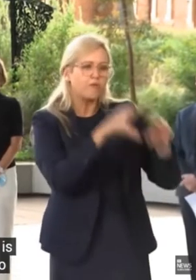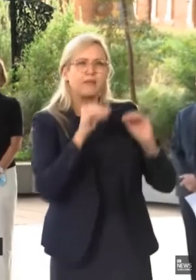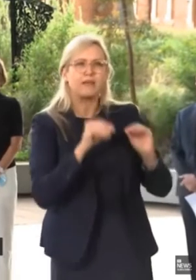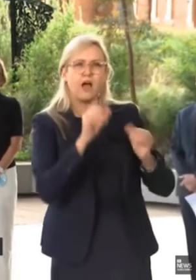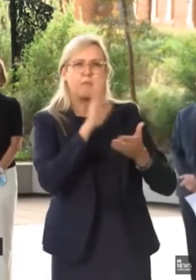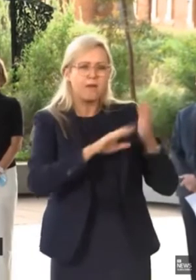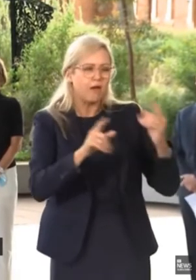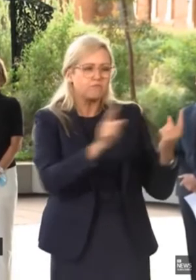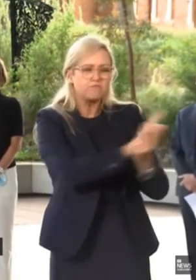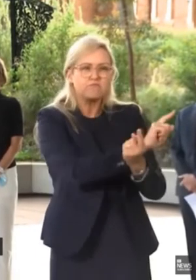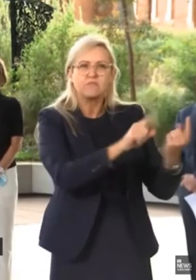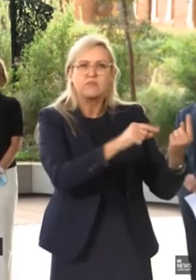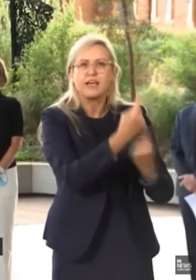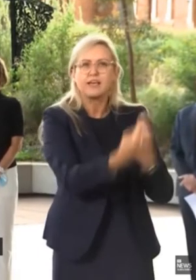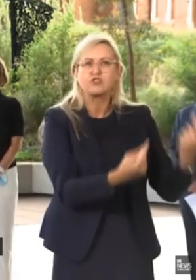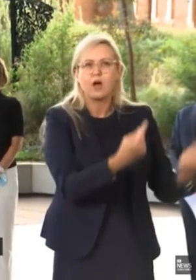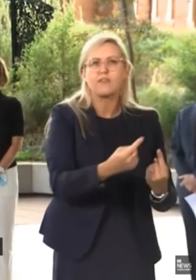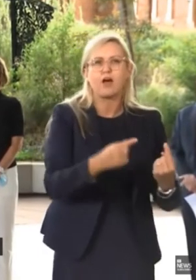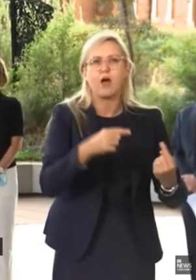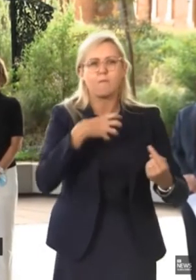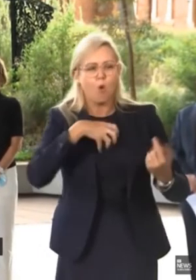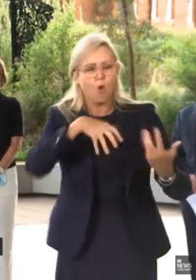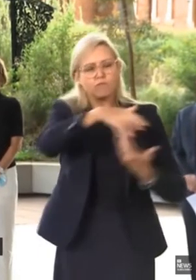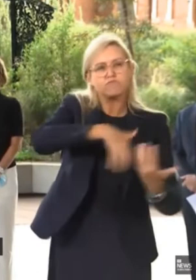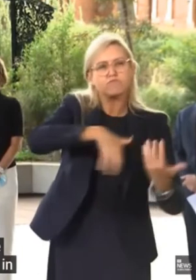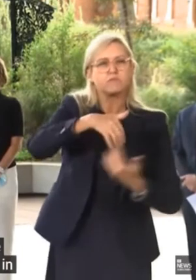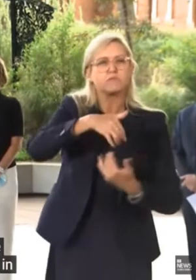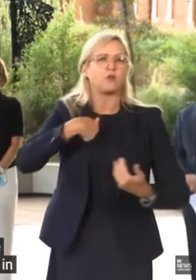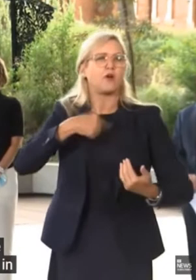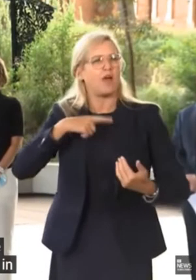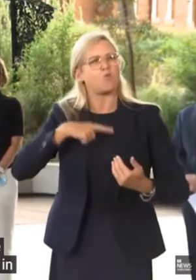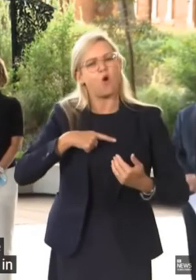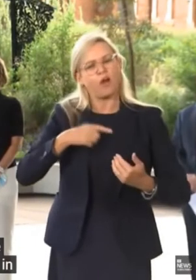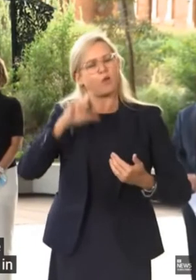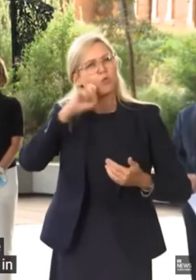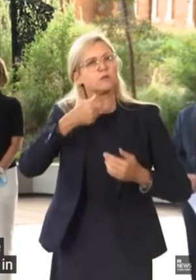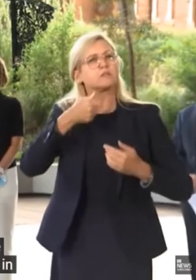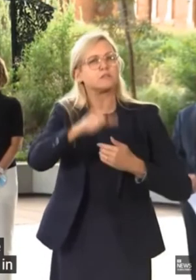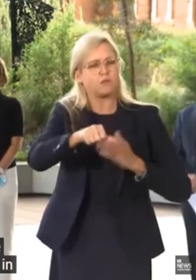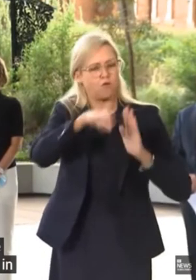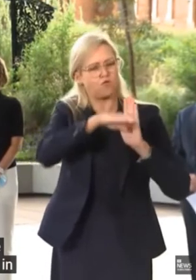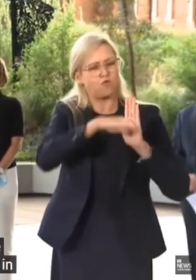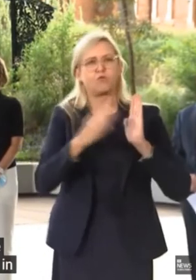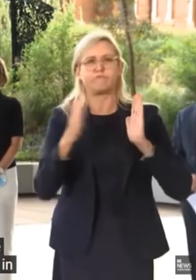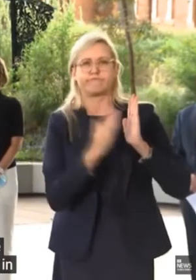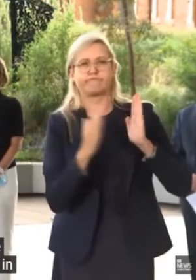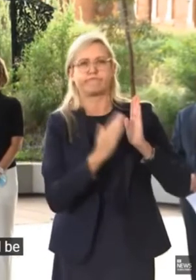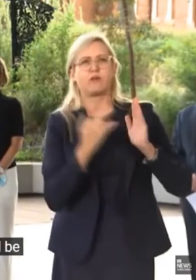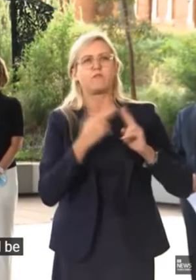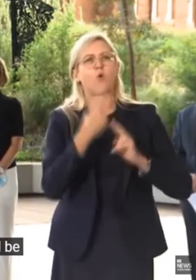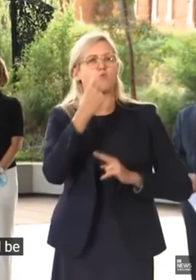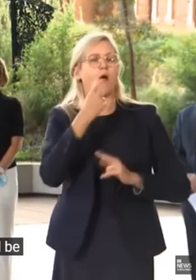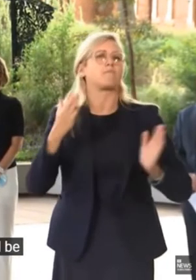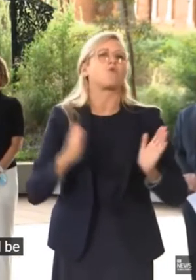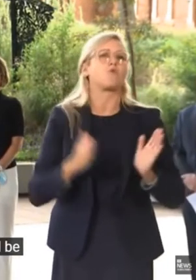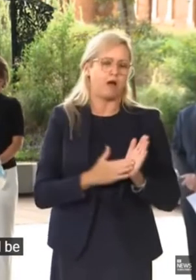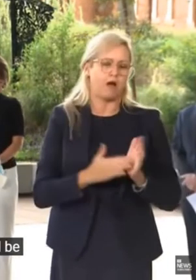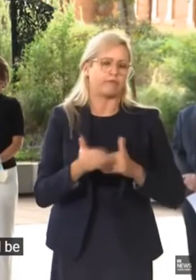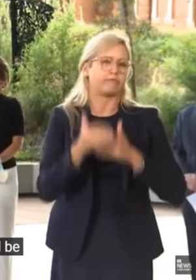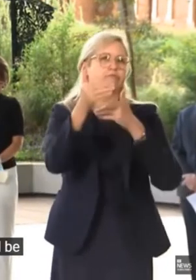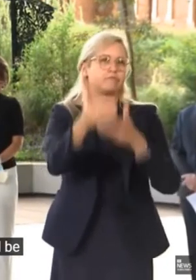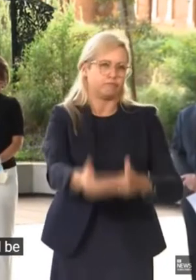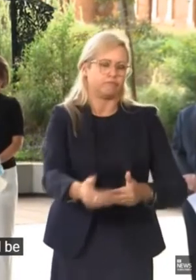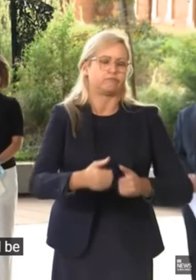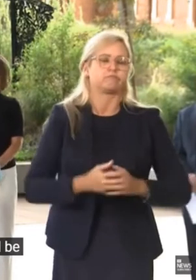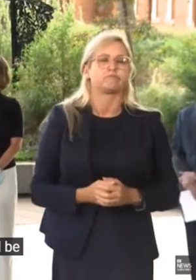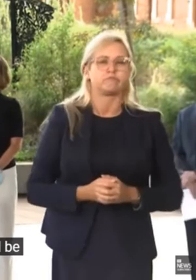to the situation that we are in here in New South Wales. So as you'd be aware, those changes, those restrictions that will be rolling